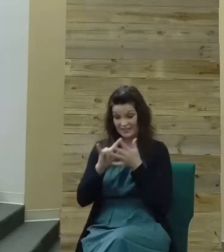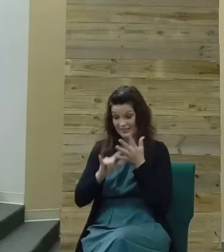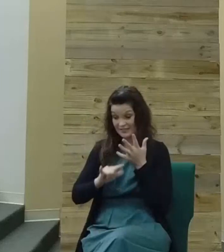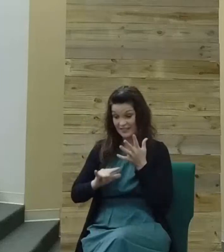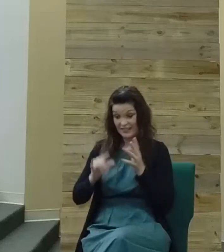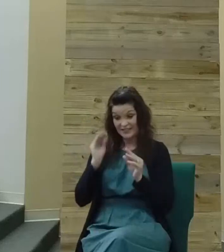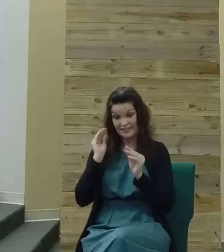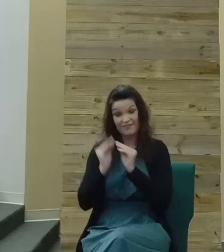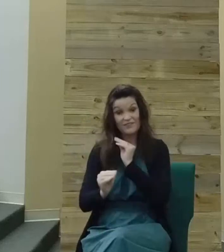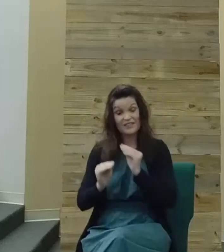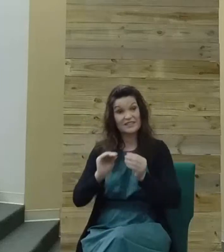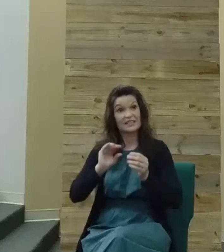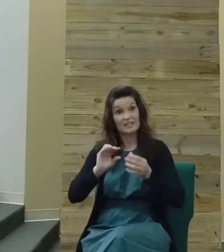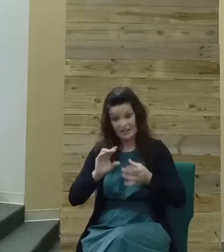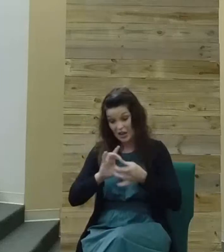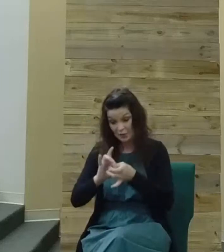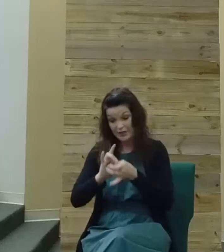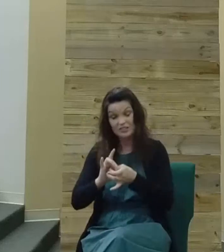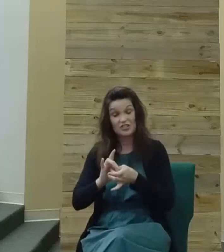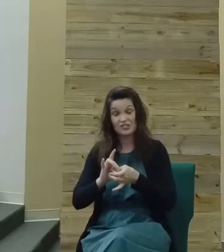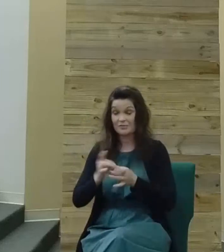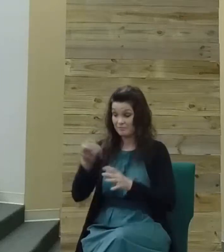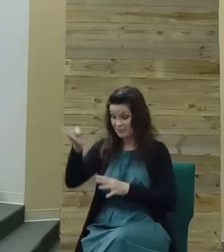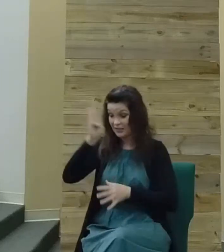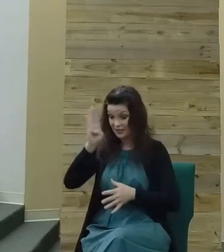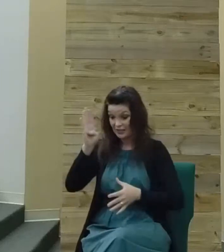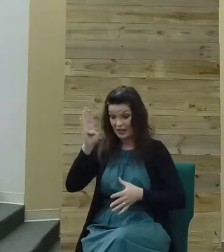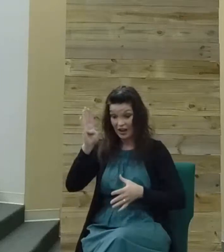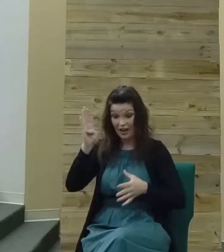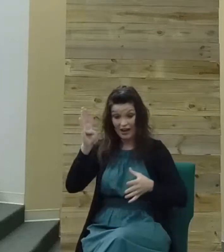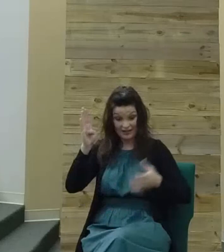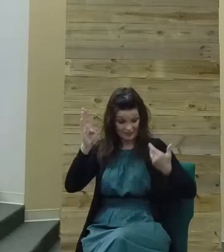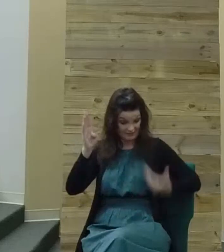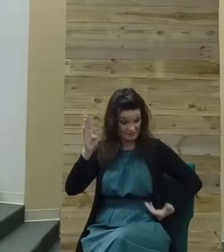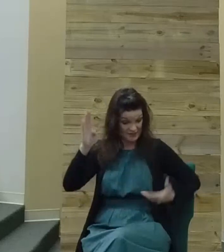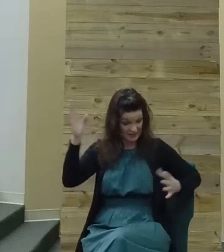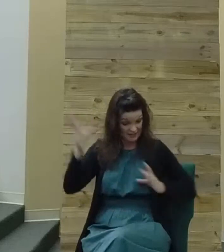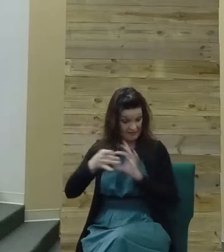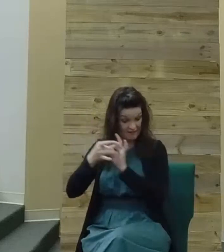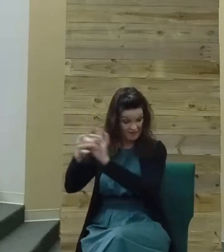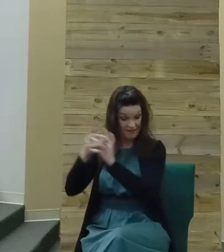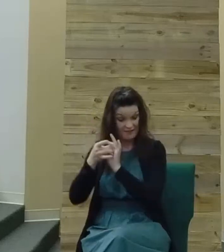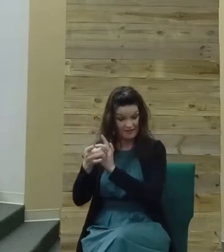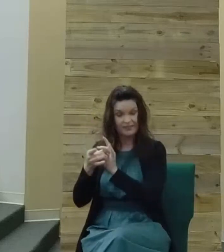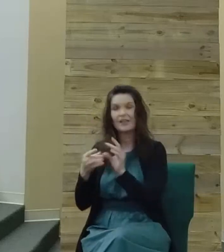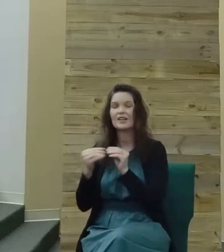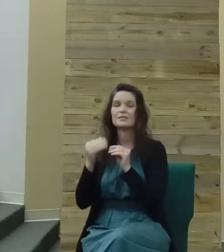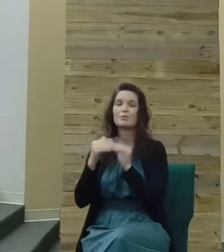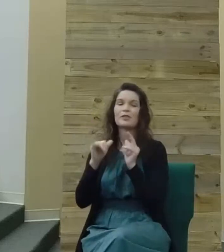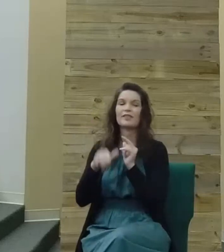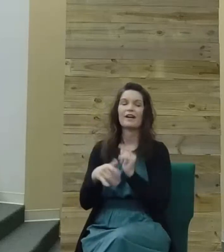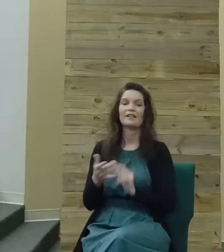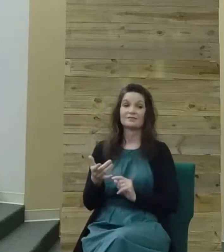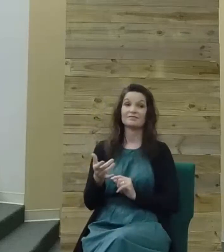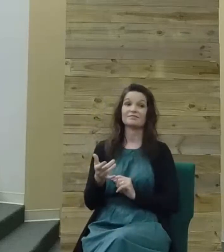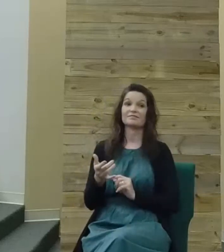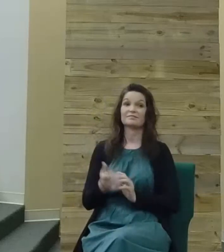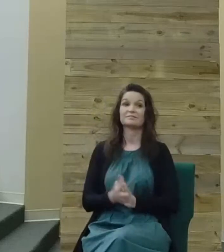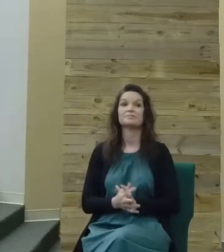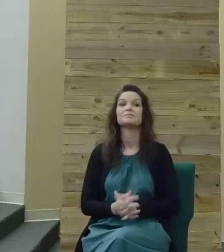the restoration of a relationship. God is restoring your relationship with him. But there's more to it than